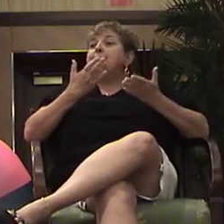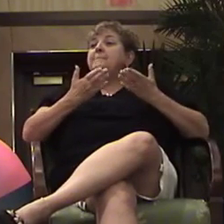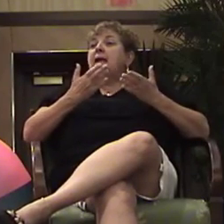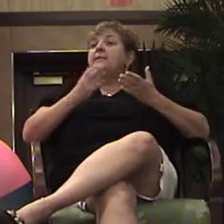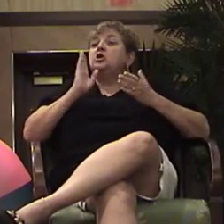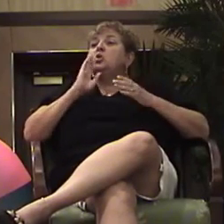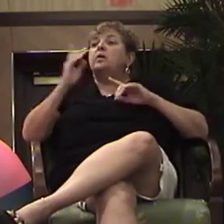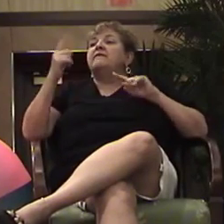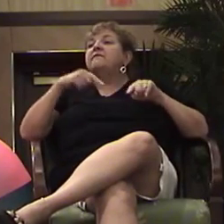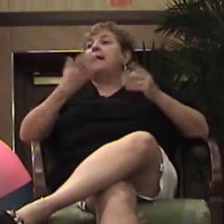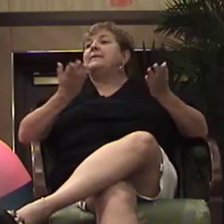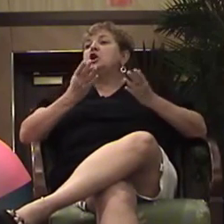sooner.